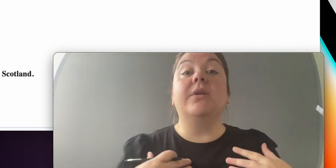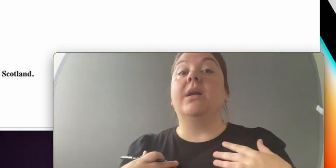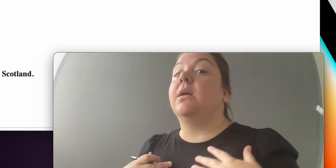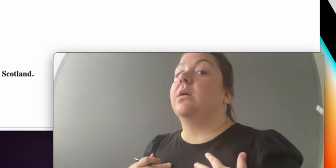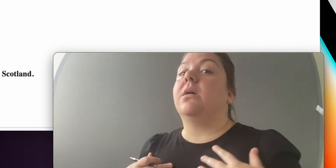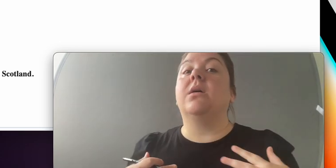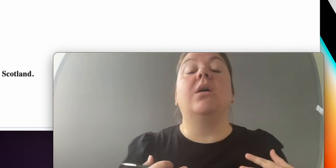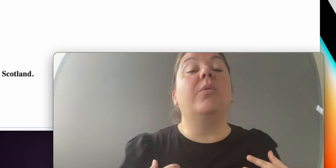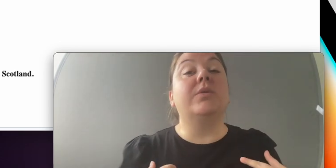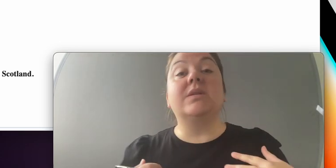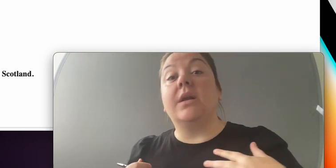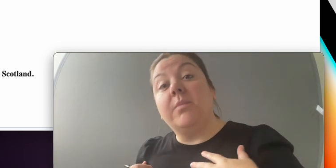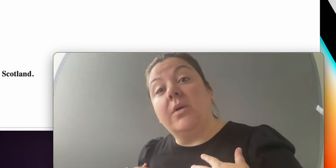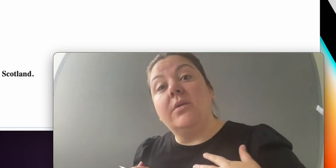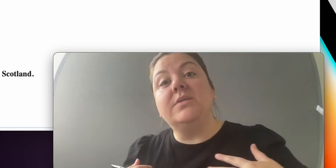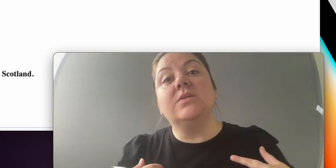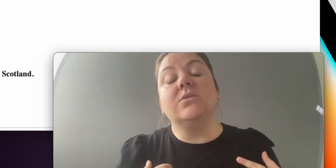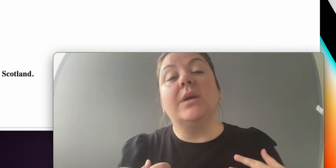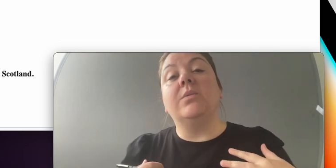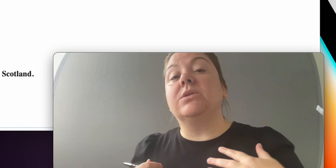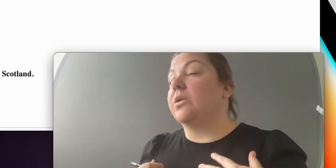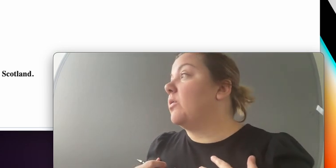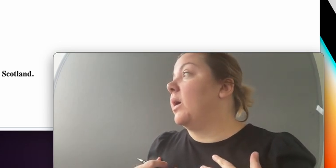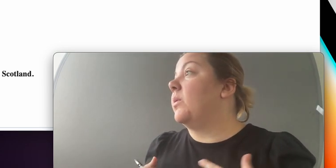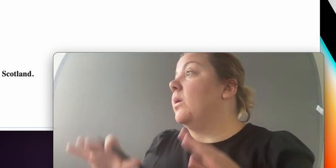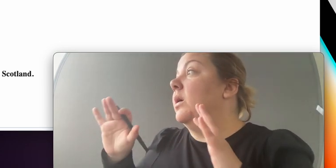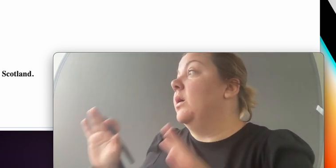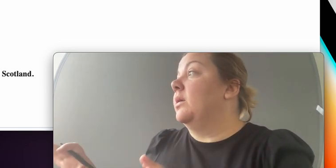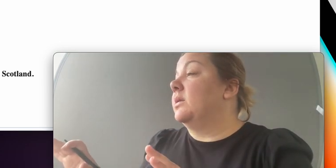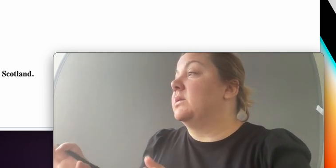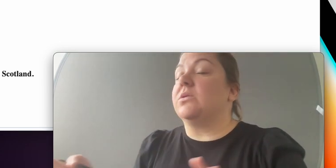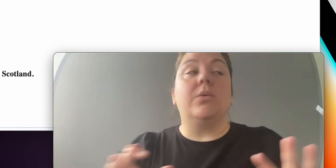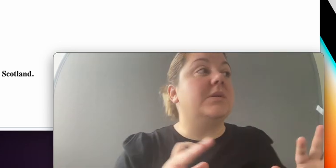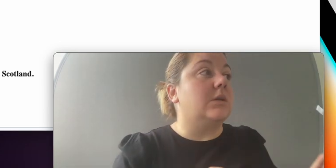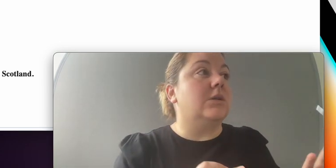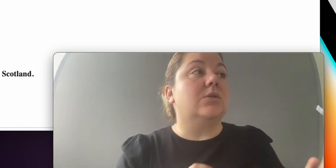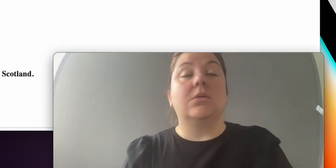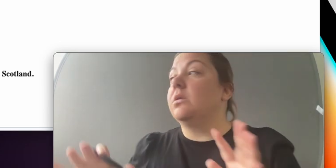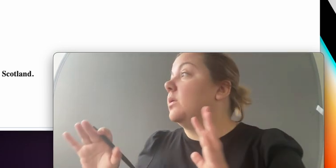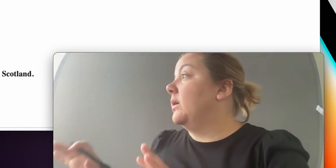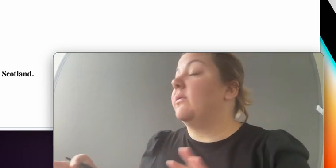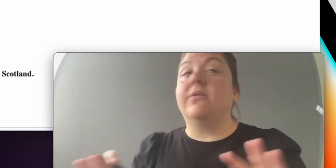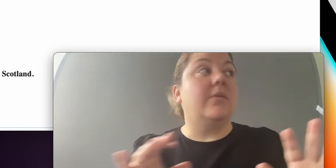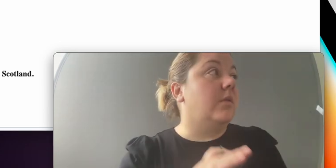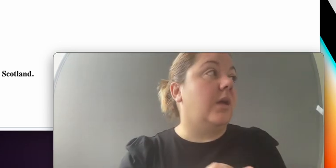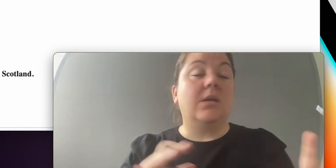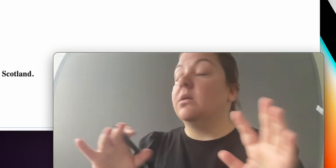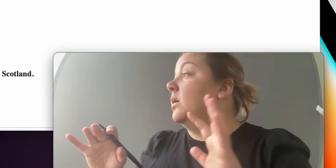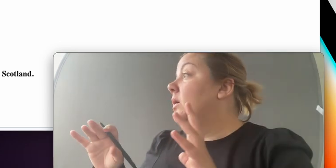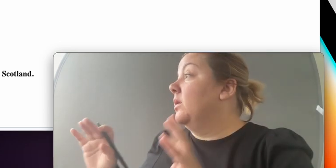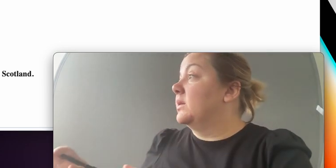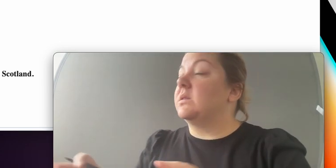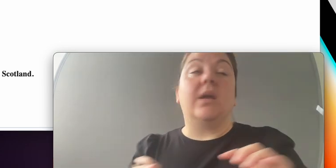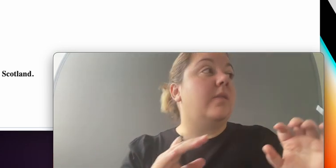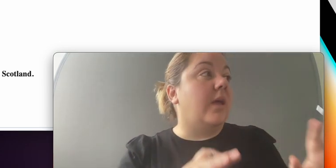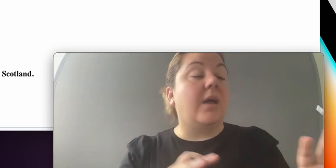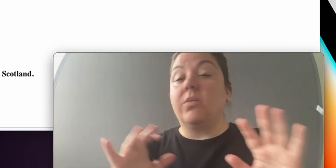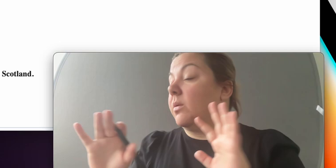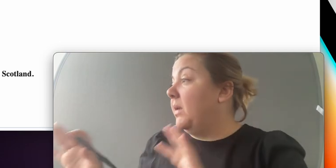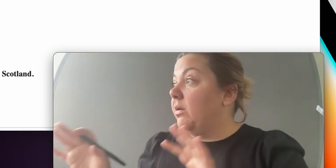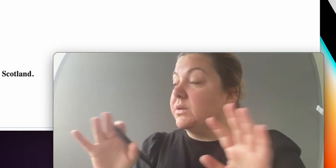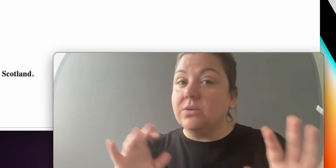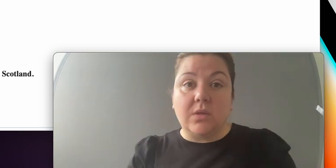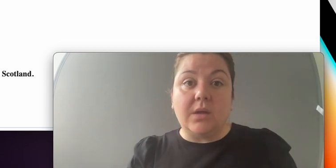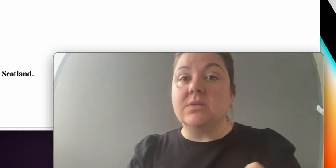not forgetting our prosodic markers, right, which is our grammar. This is always conditional. If, then, this and that.